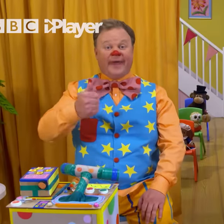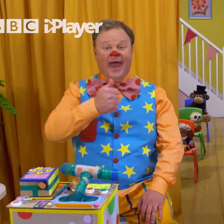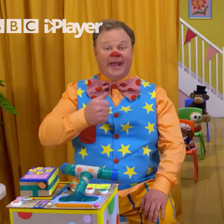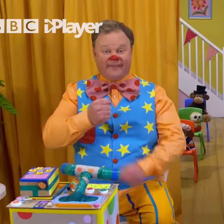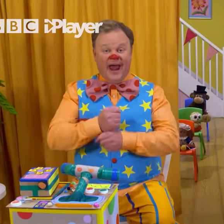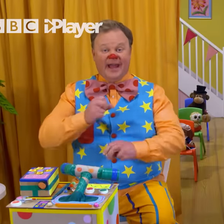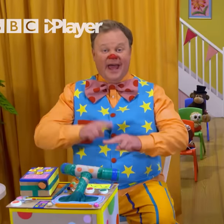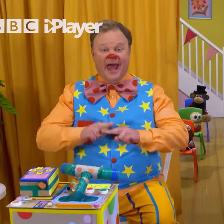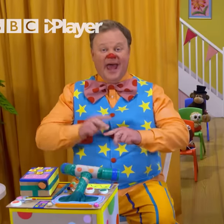Okay, Grandad.